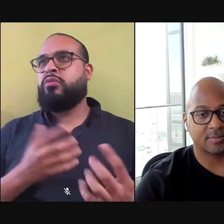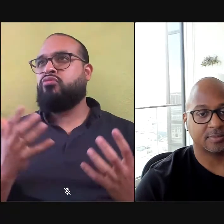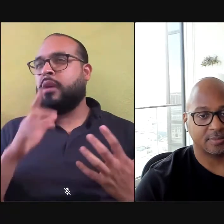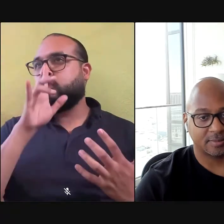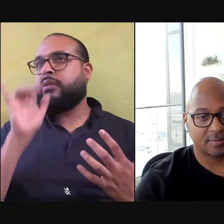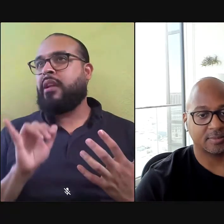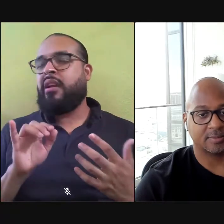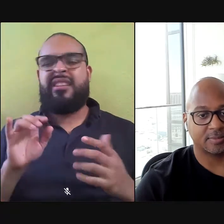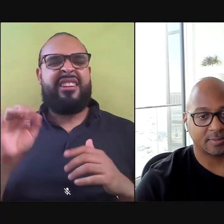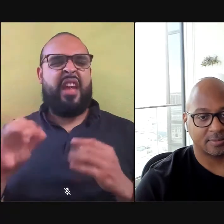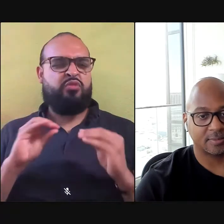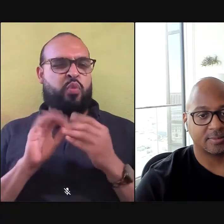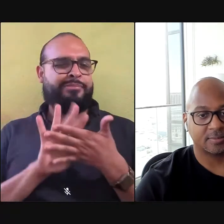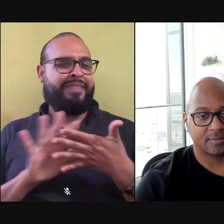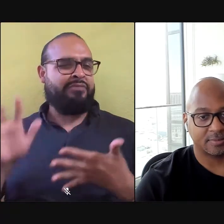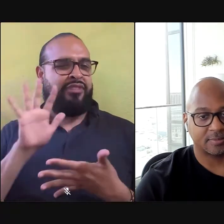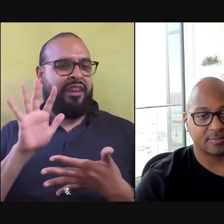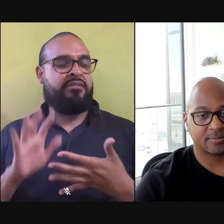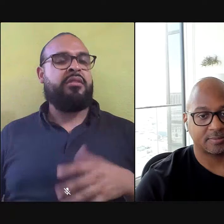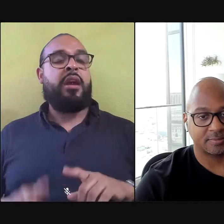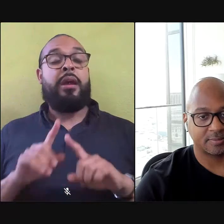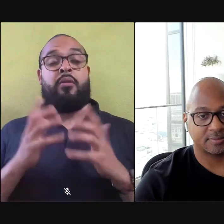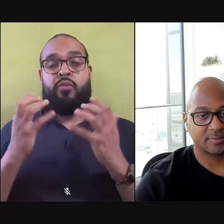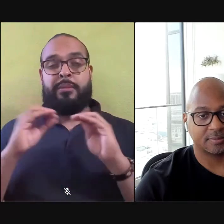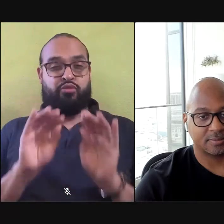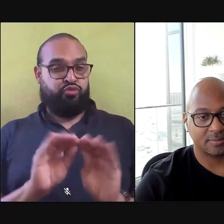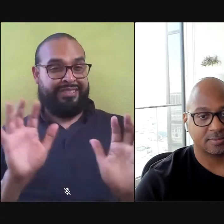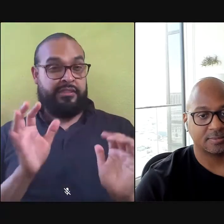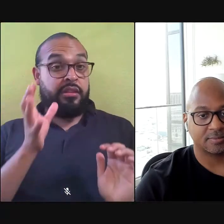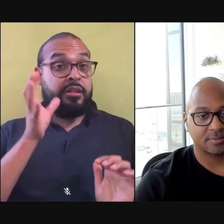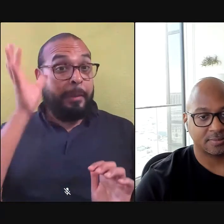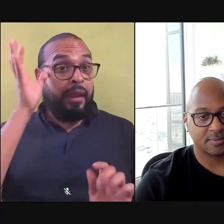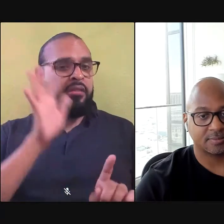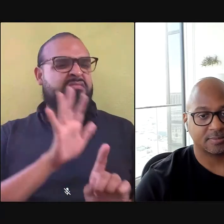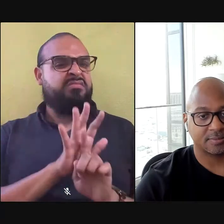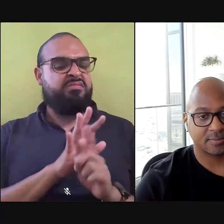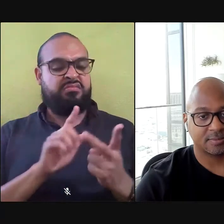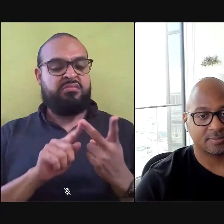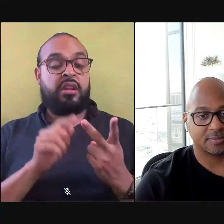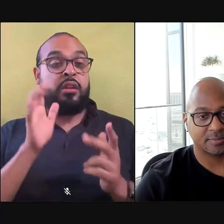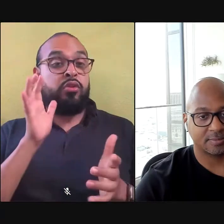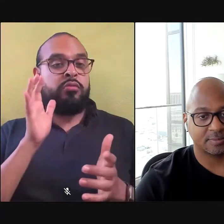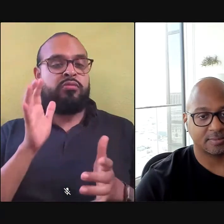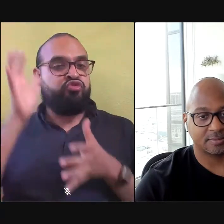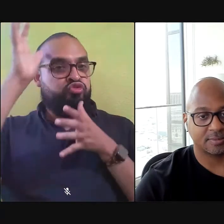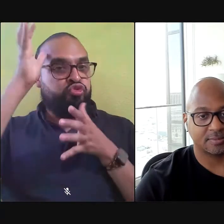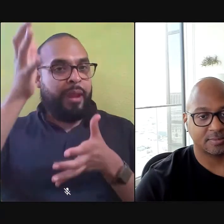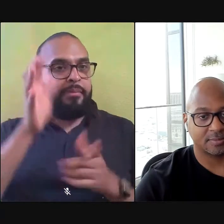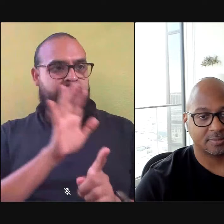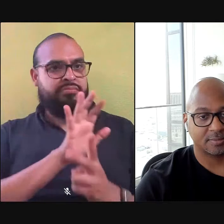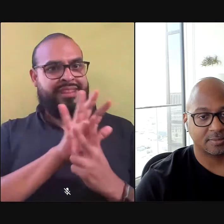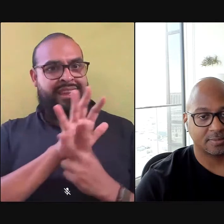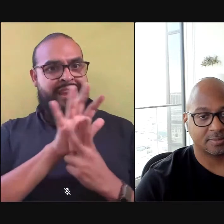my grandparents had to go through. And how do the challenges that I face compare with that? And if they were able to do